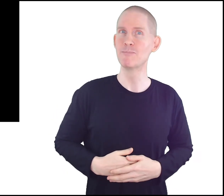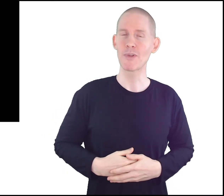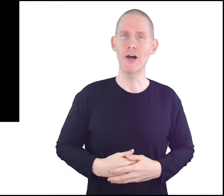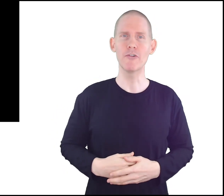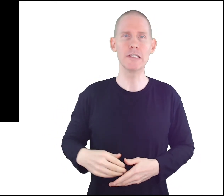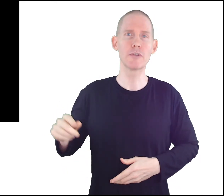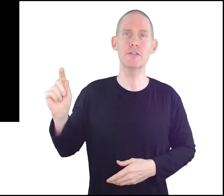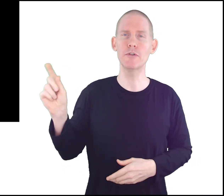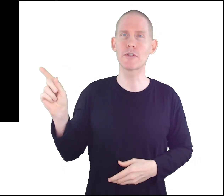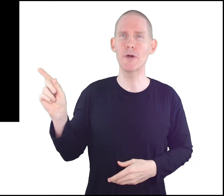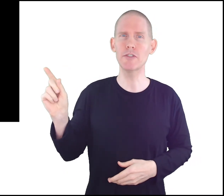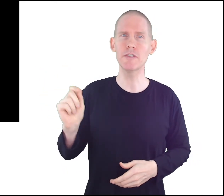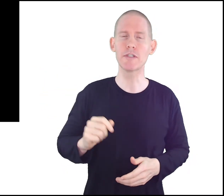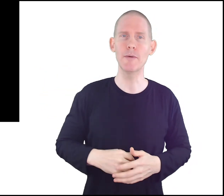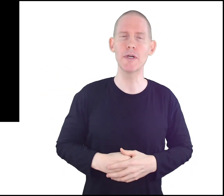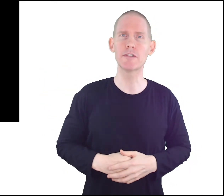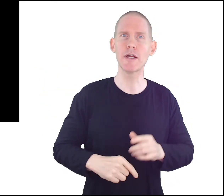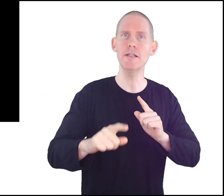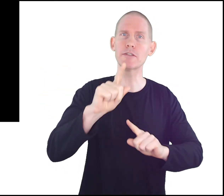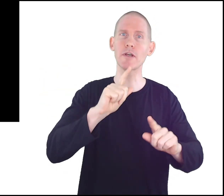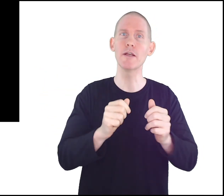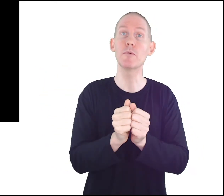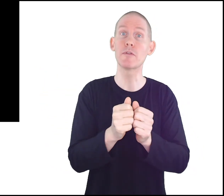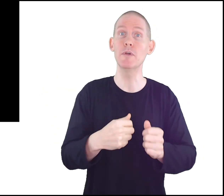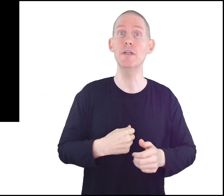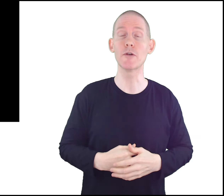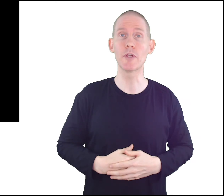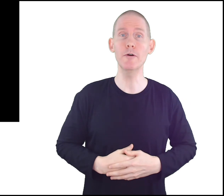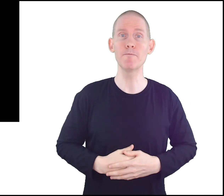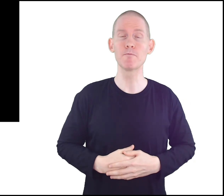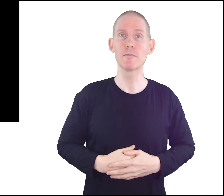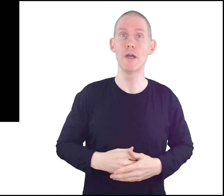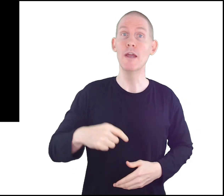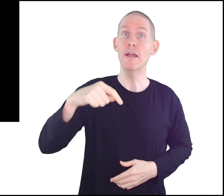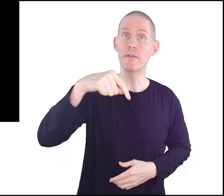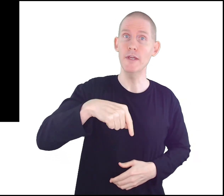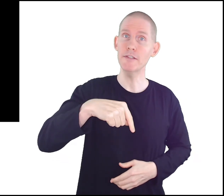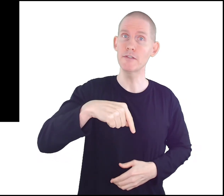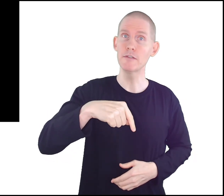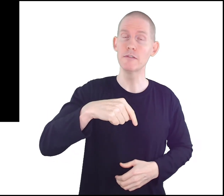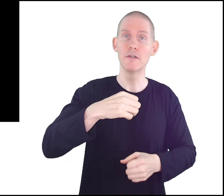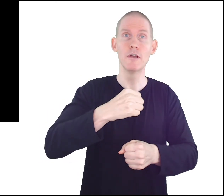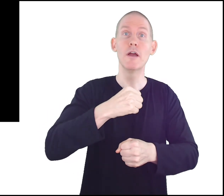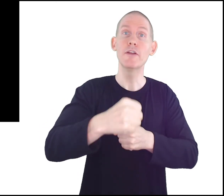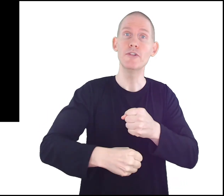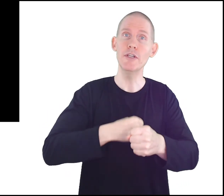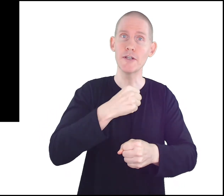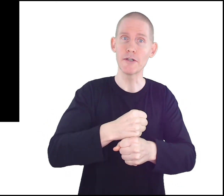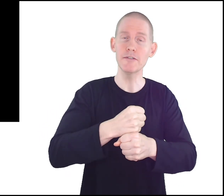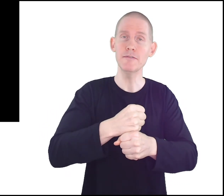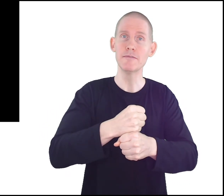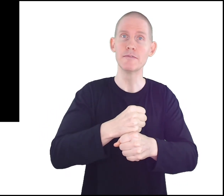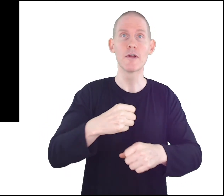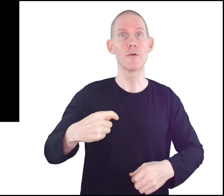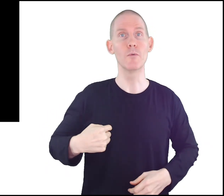All right, so let's do this question sign by sign. Sign with me. Here we go. This year,